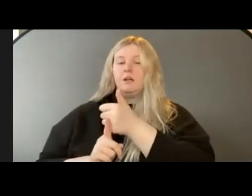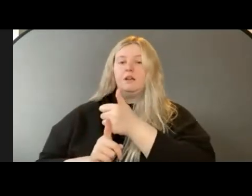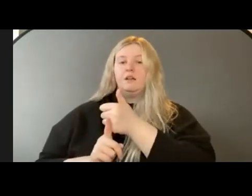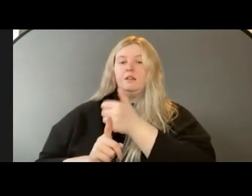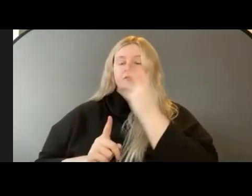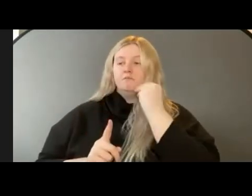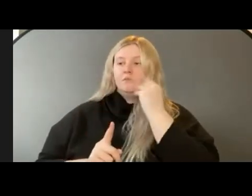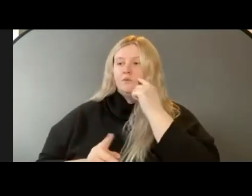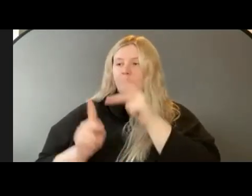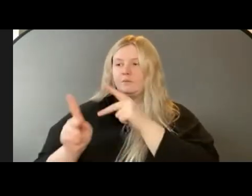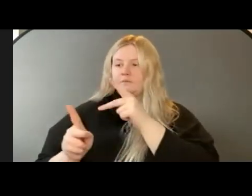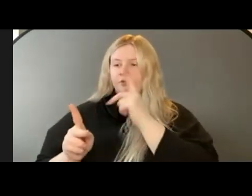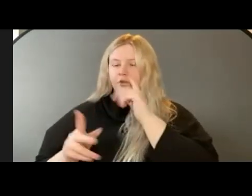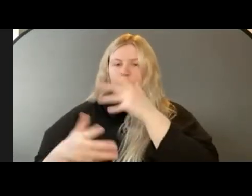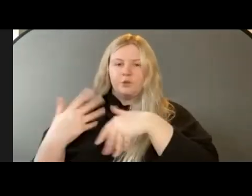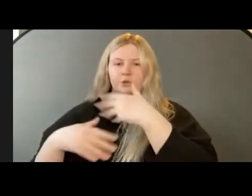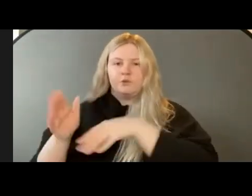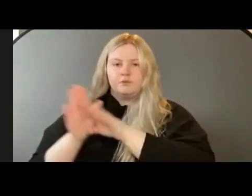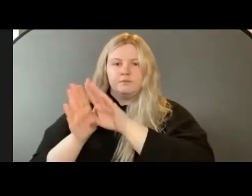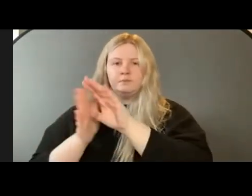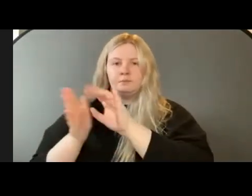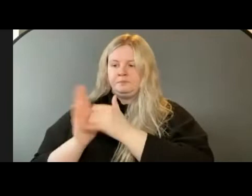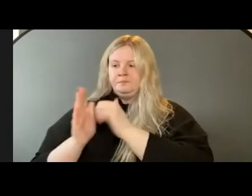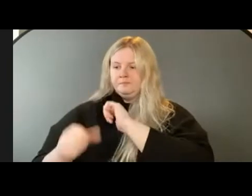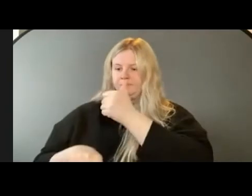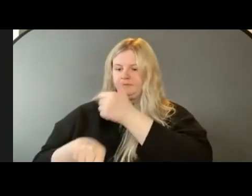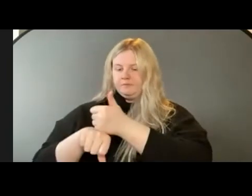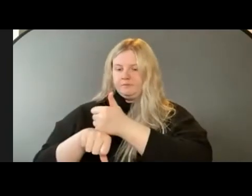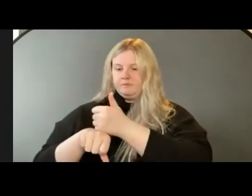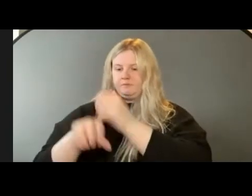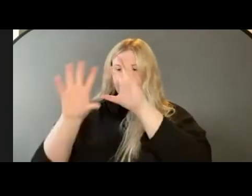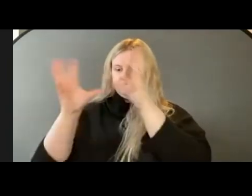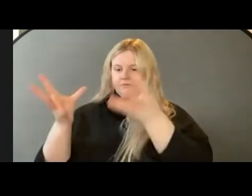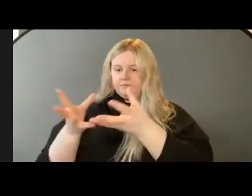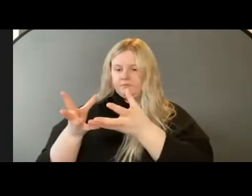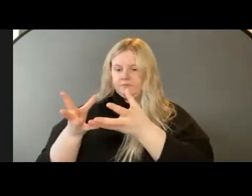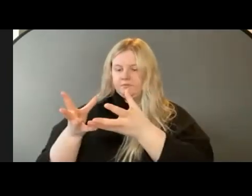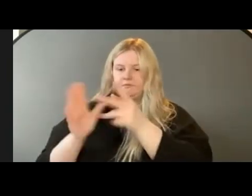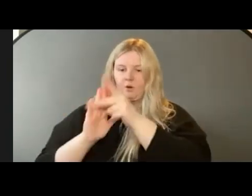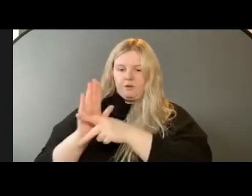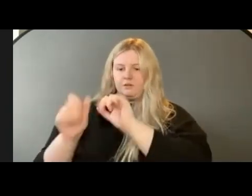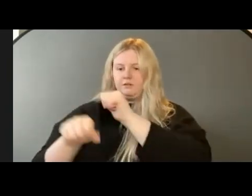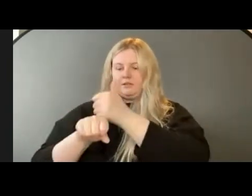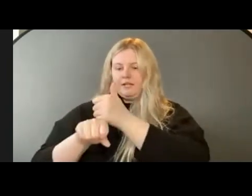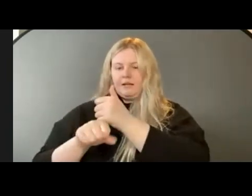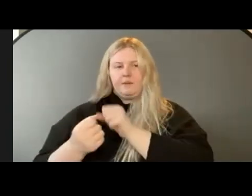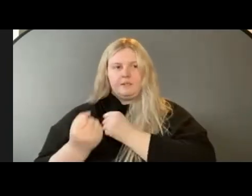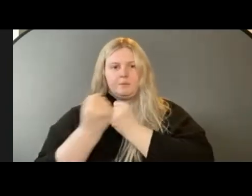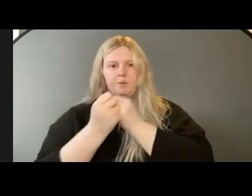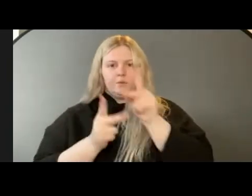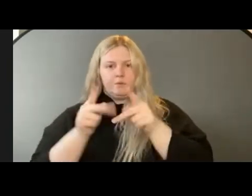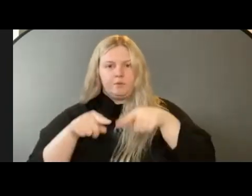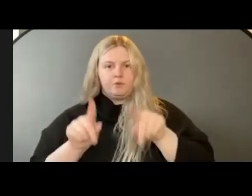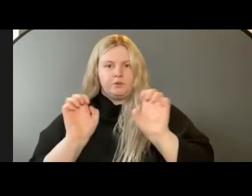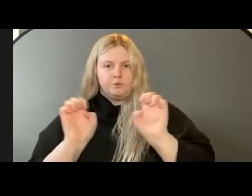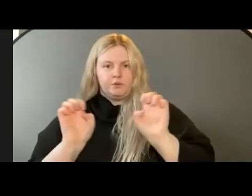Commission for Social Development on how to build a global framework to address the needs of older people in emergencies. We brought